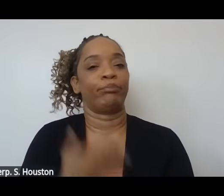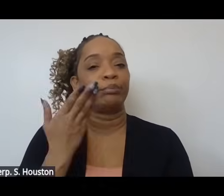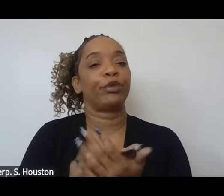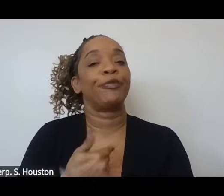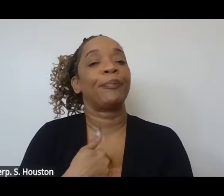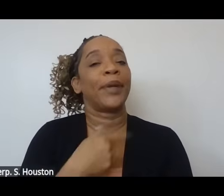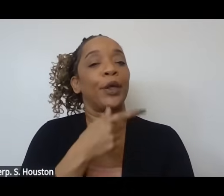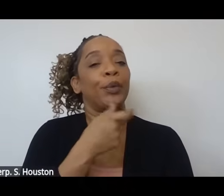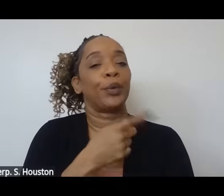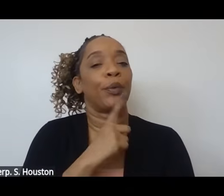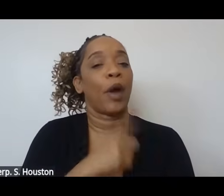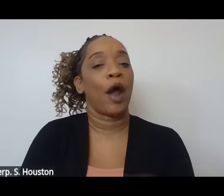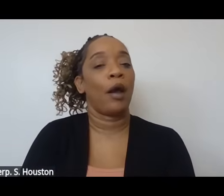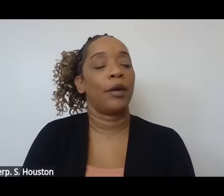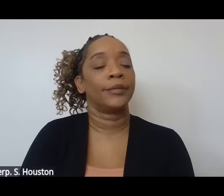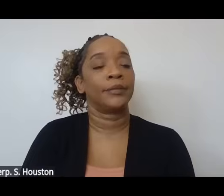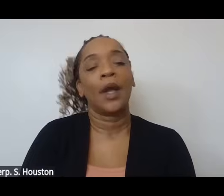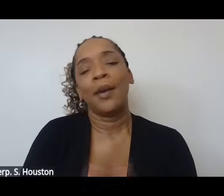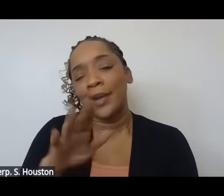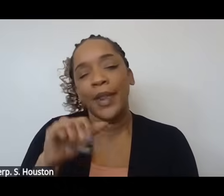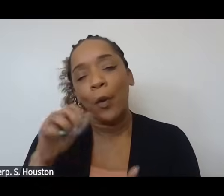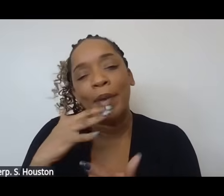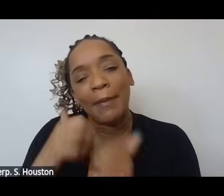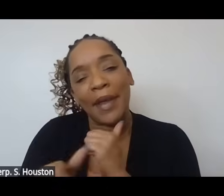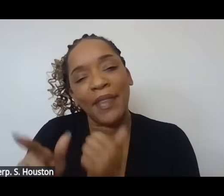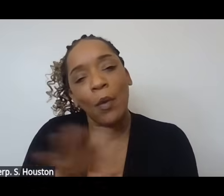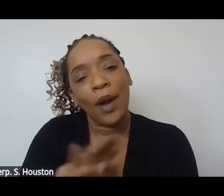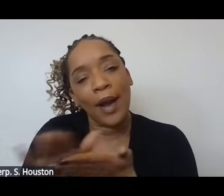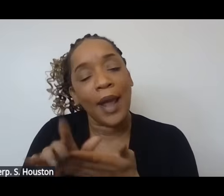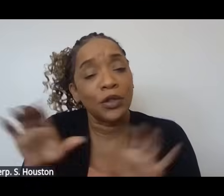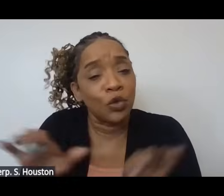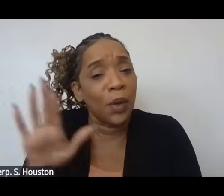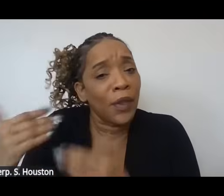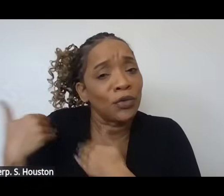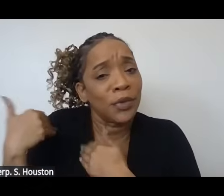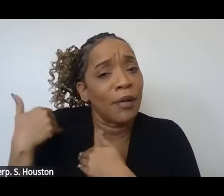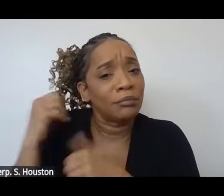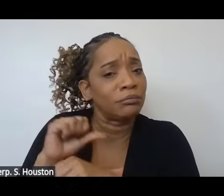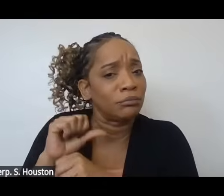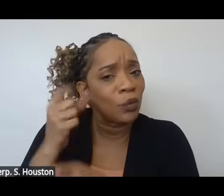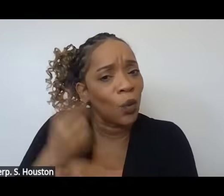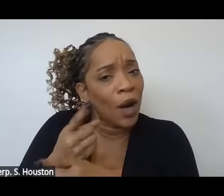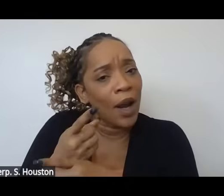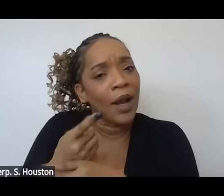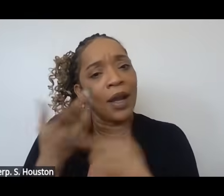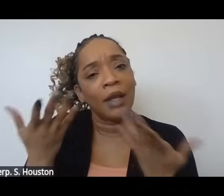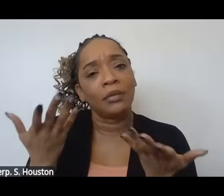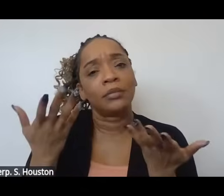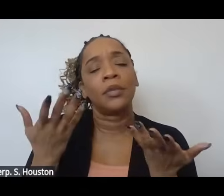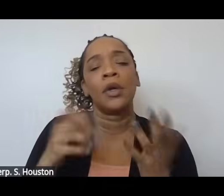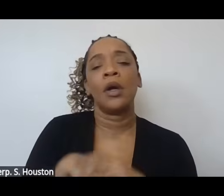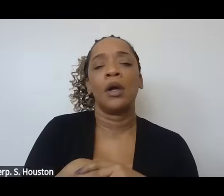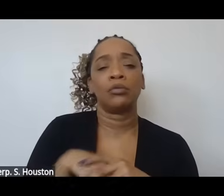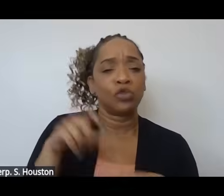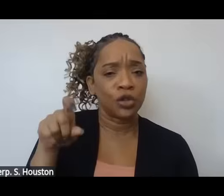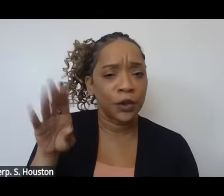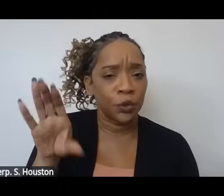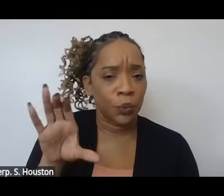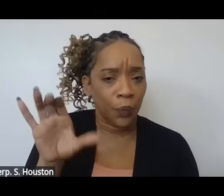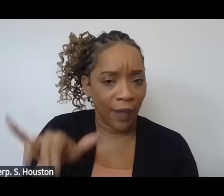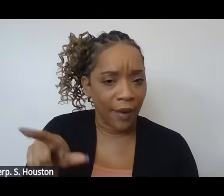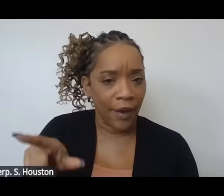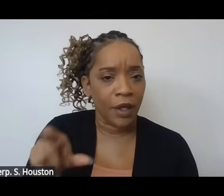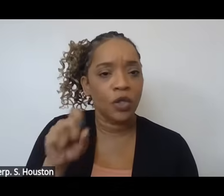right? In a nice way, not being mean, but they're doing their diligence, right? As they should be. So this will